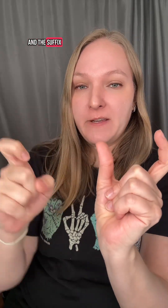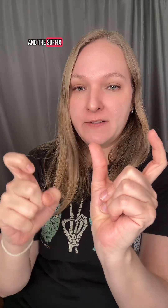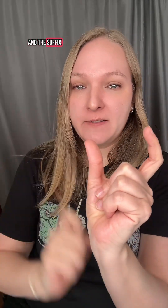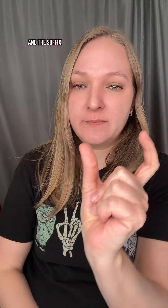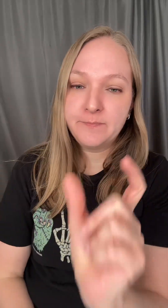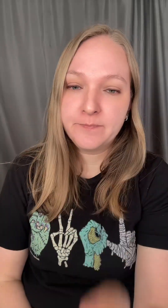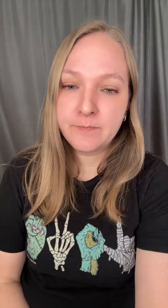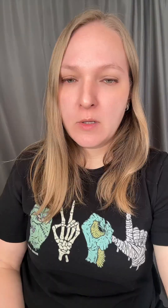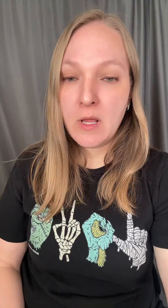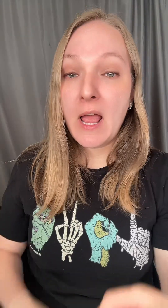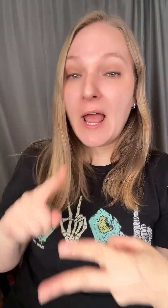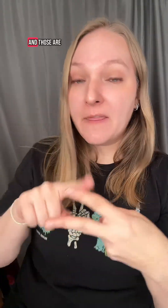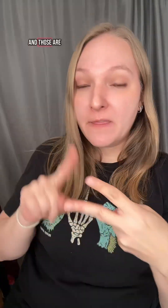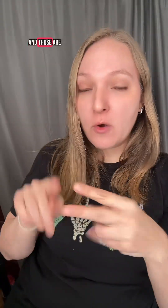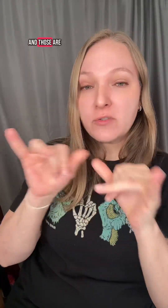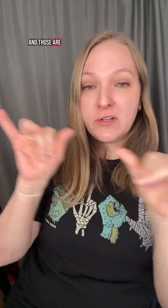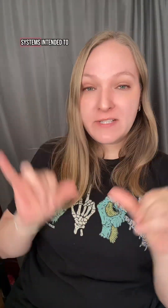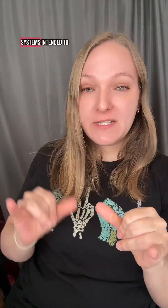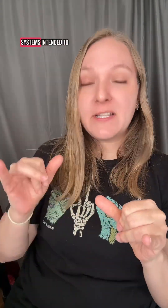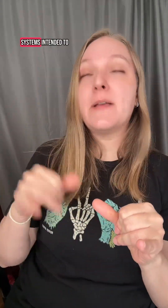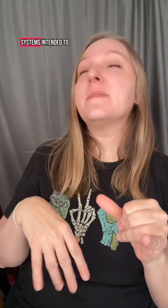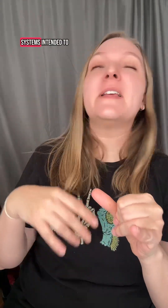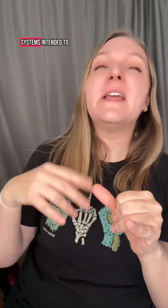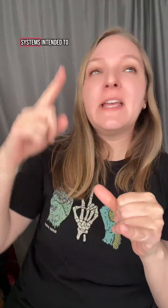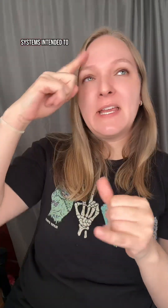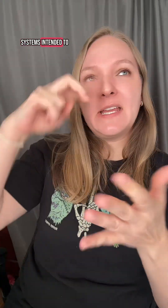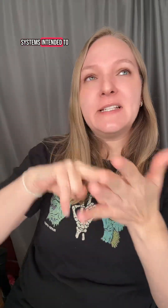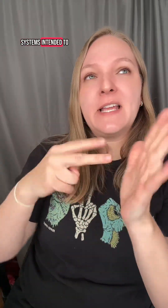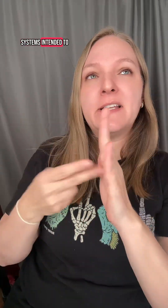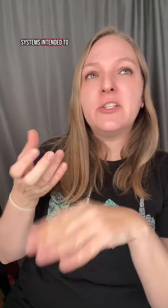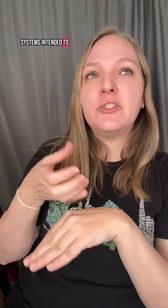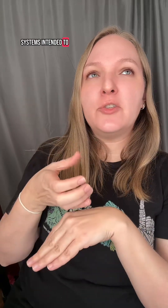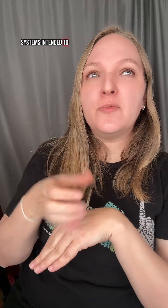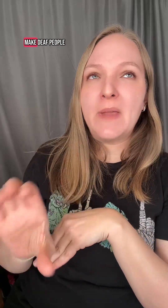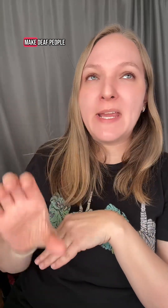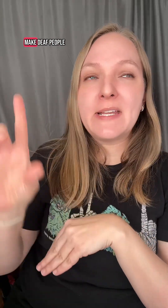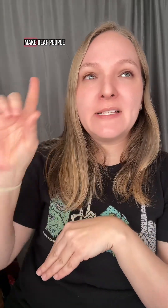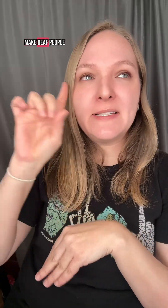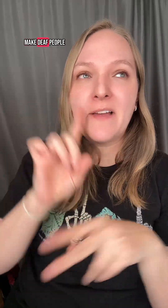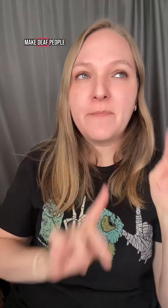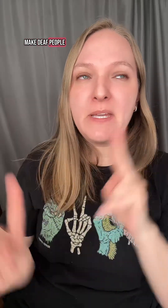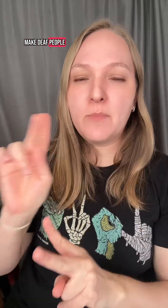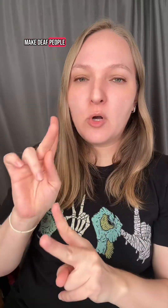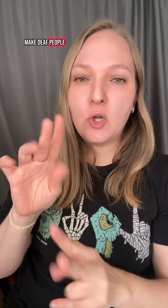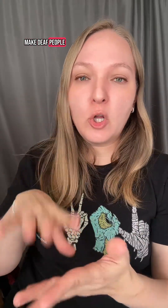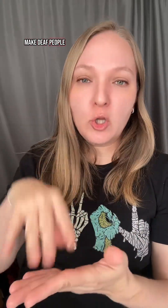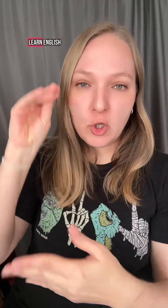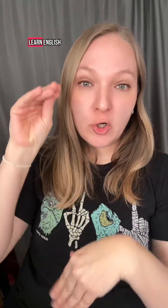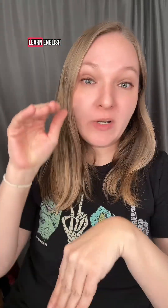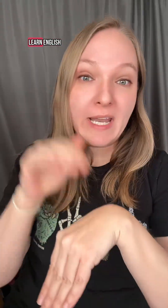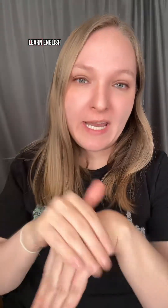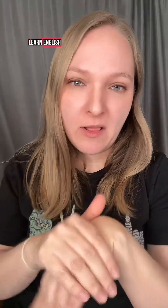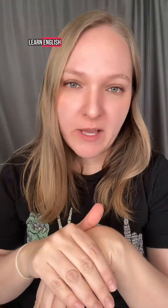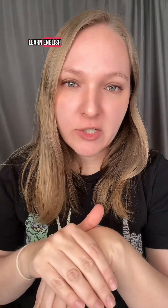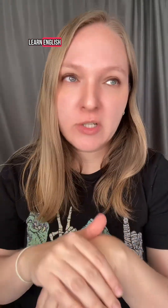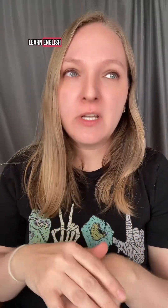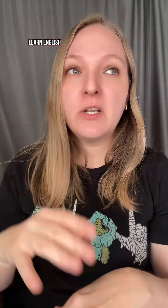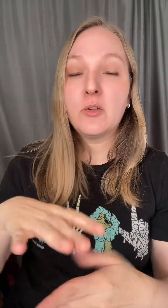suffix. And those are systems intended to make deaf people learn English, learn